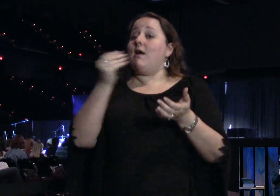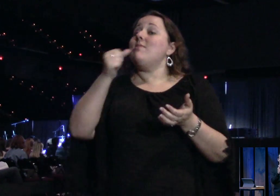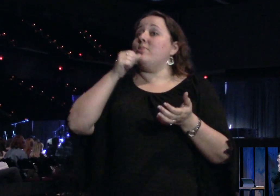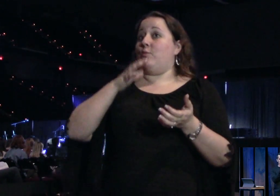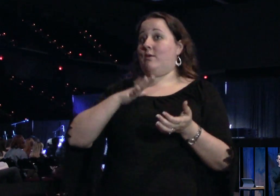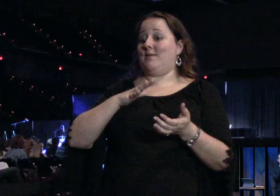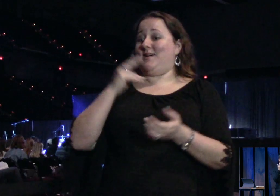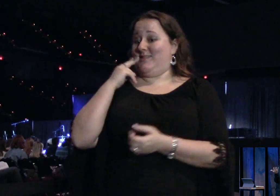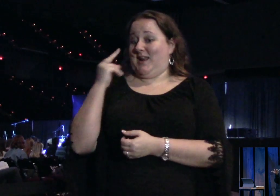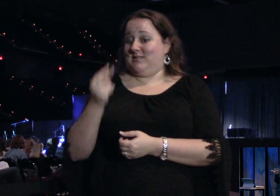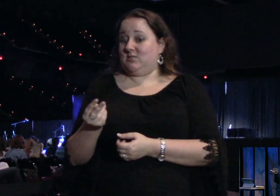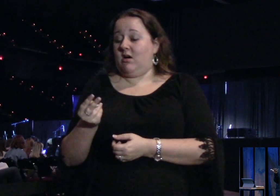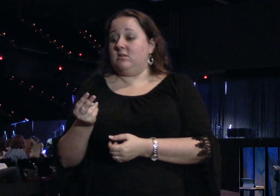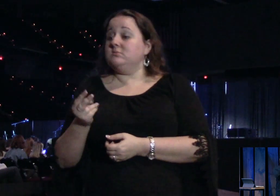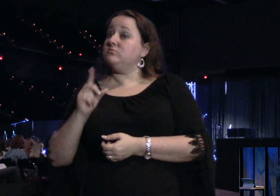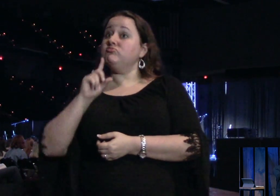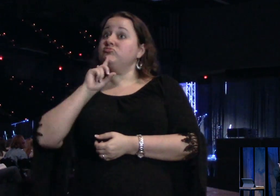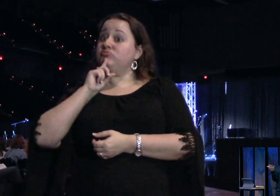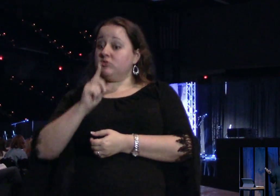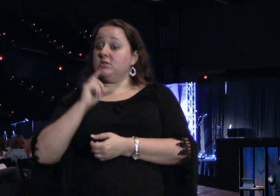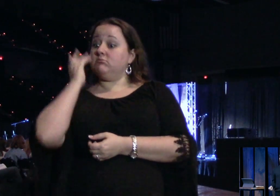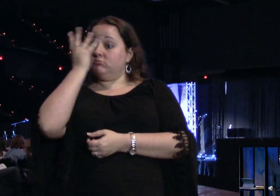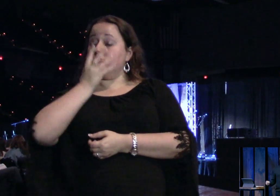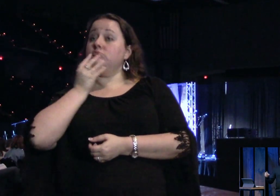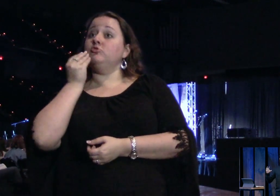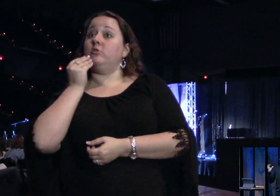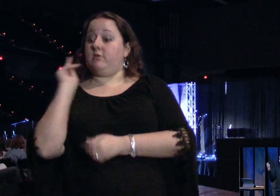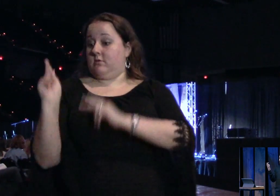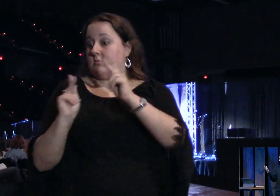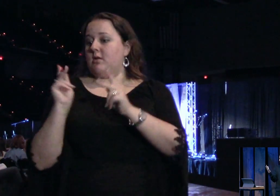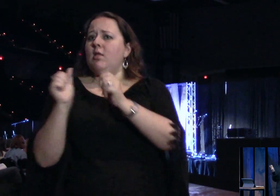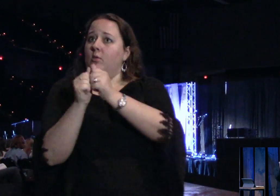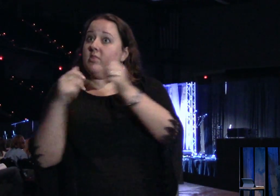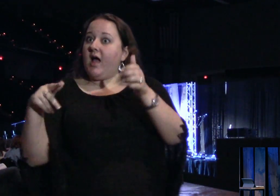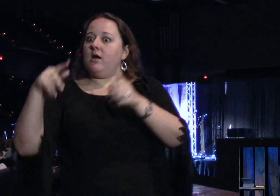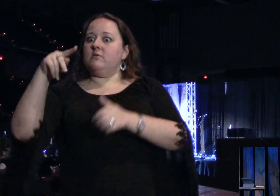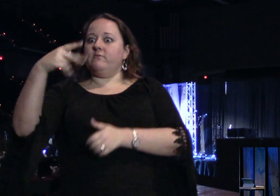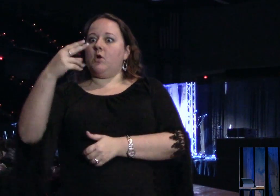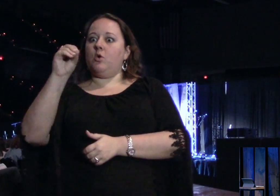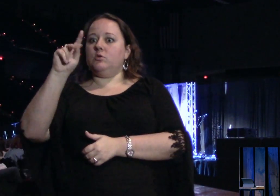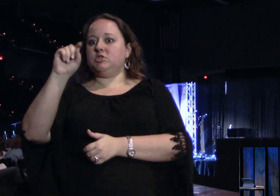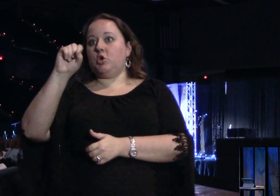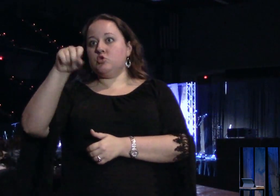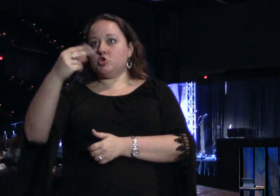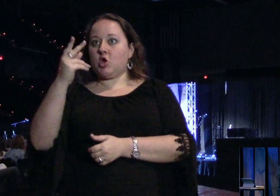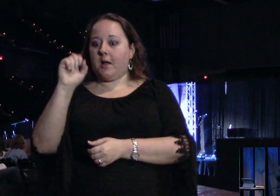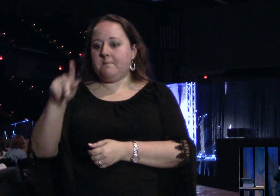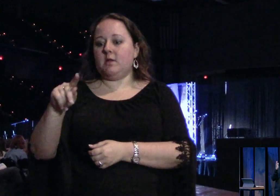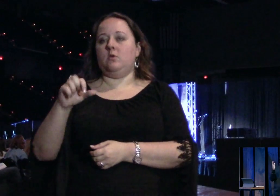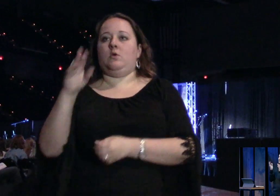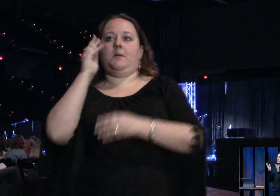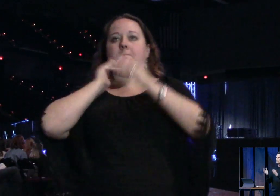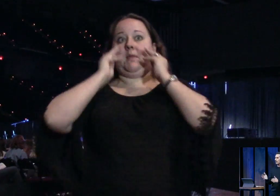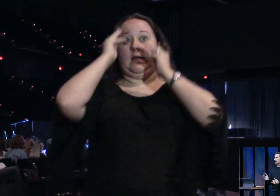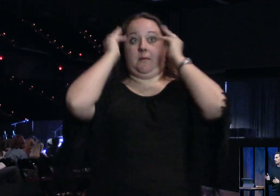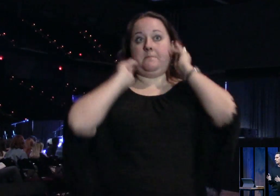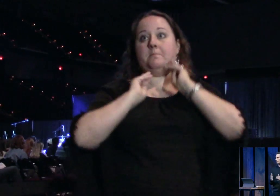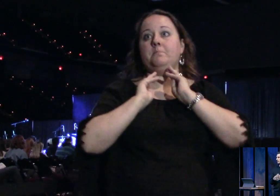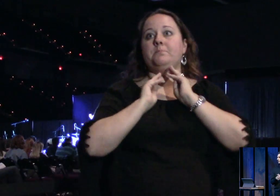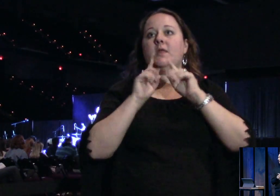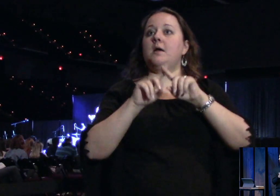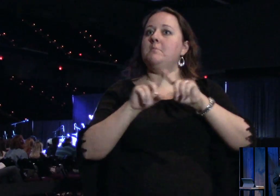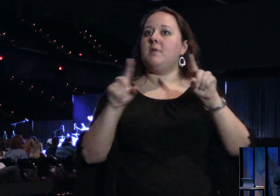that the men and the women that I saw were very attractive people, even without Photoshop or